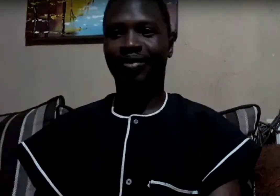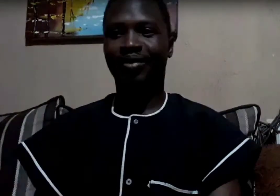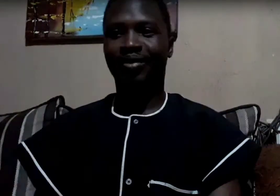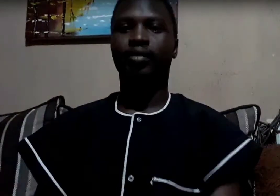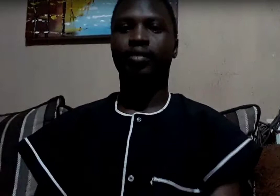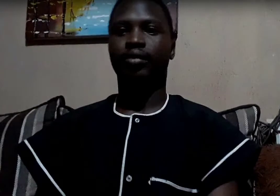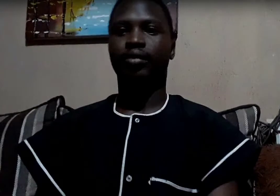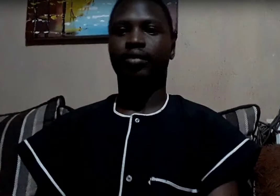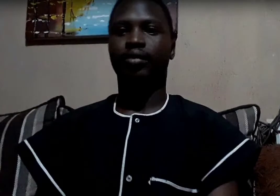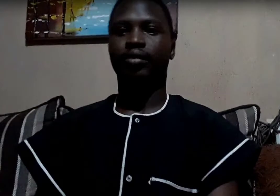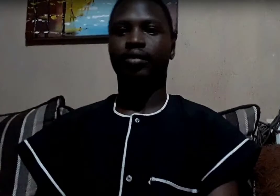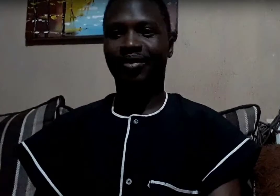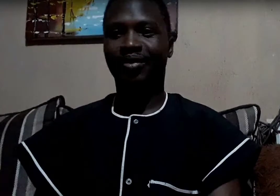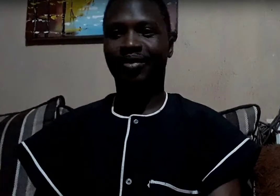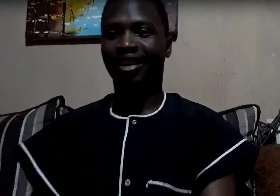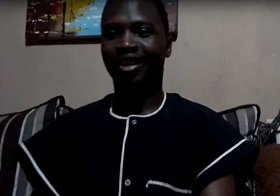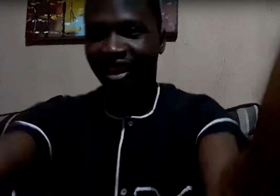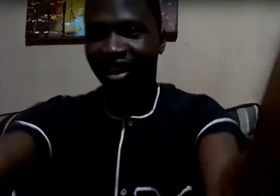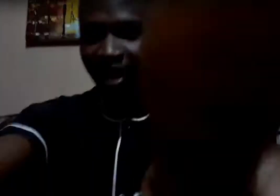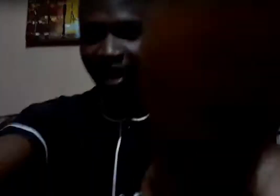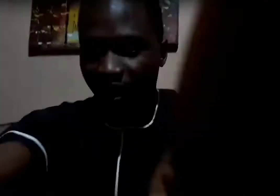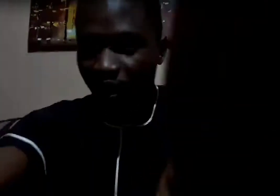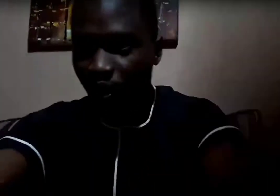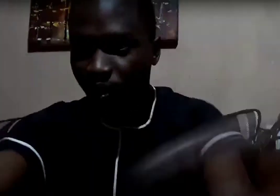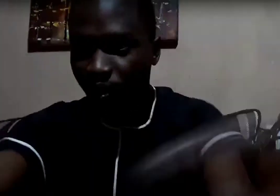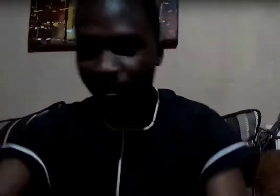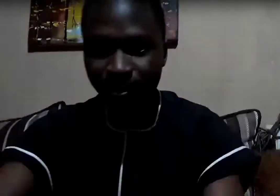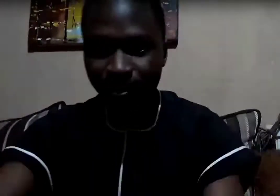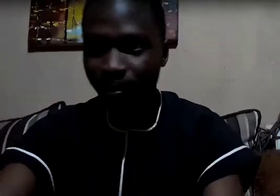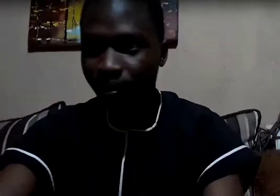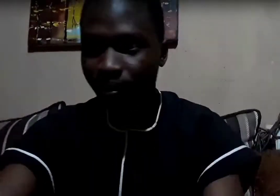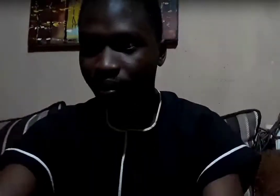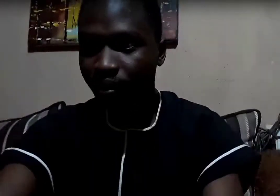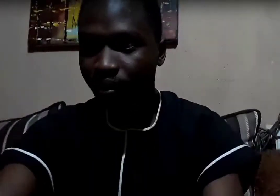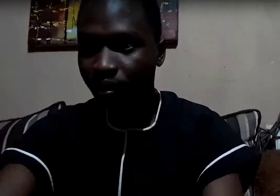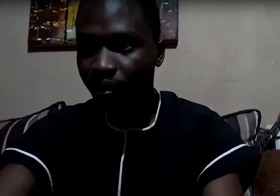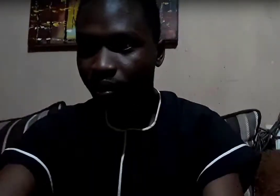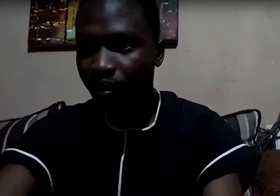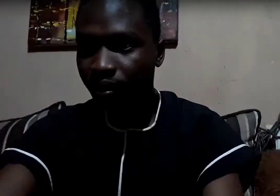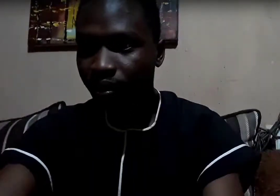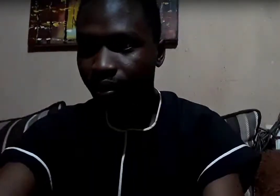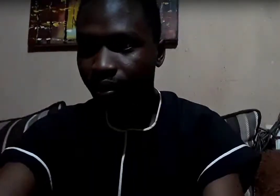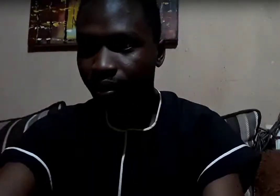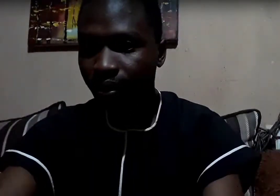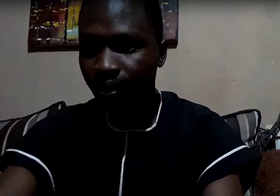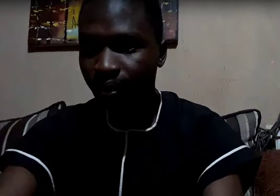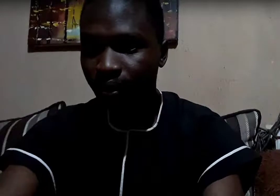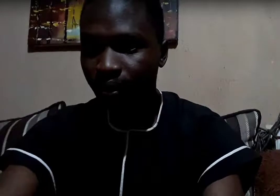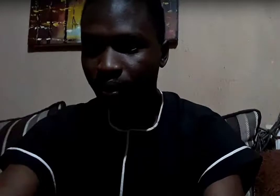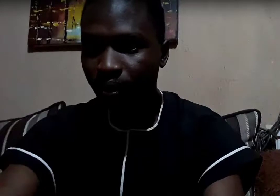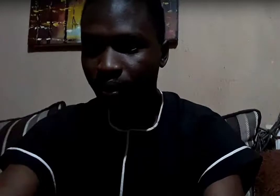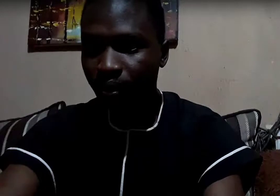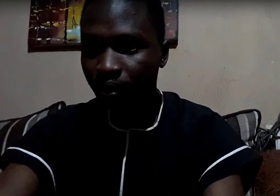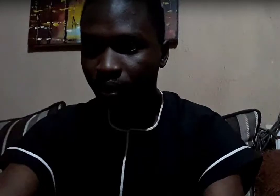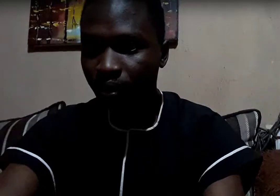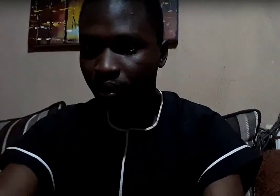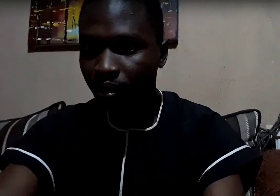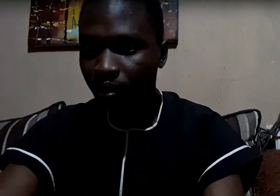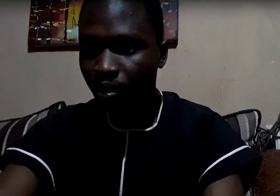So Okay. Adekombi Mercy, I've seen you. I've seen Ruth Ali. Please, we're going to